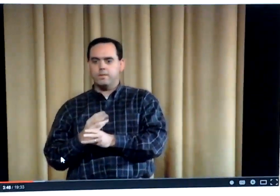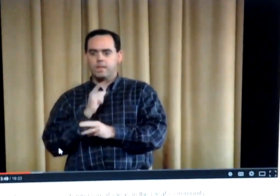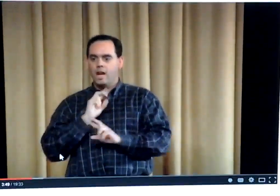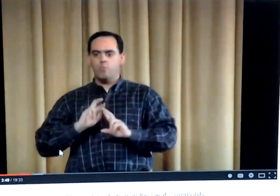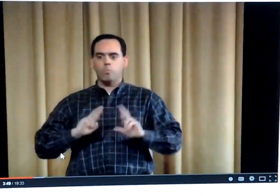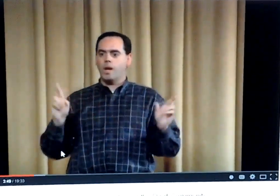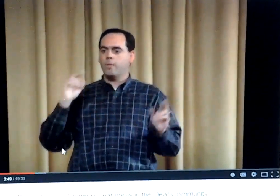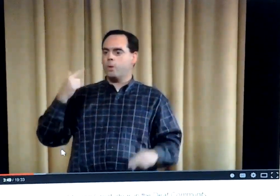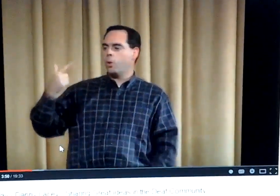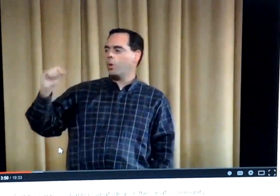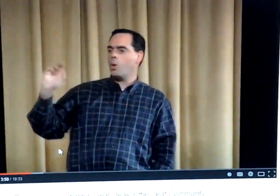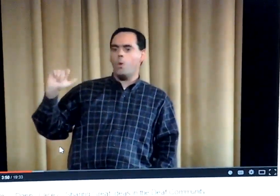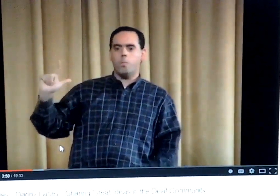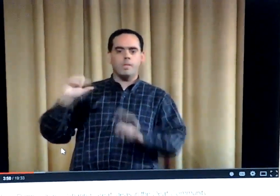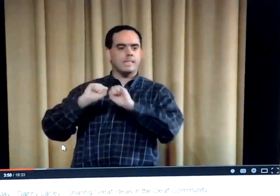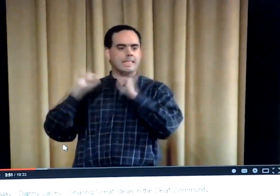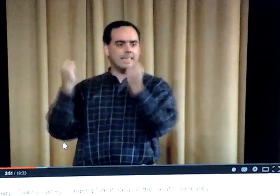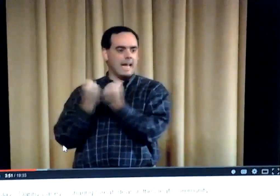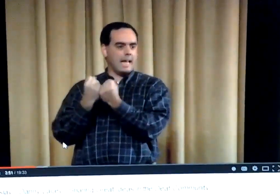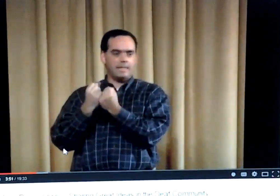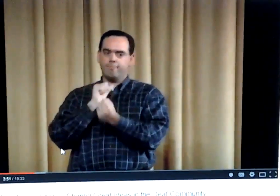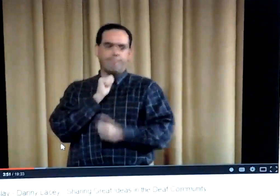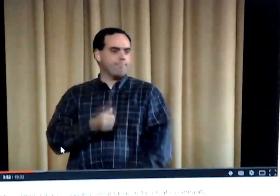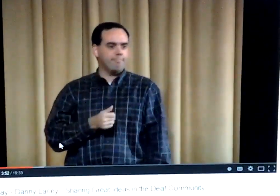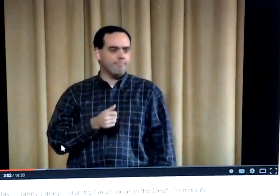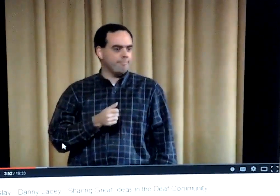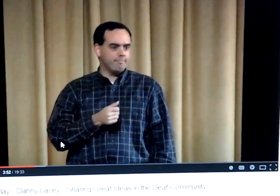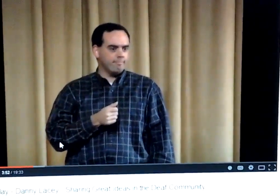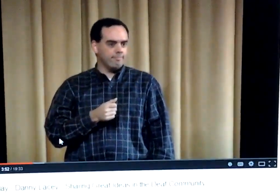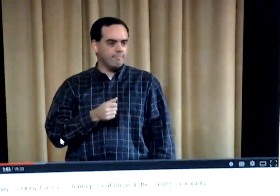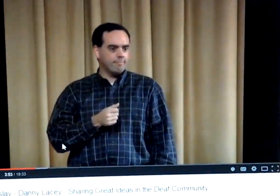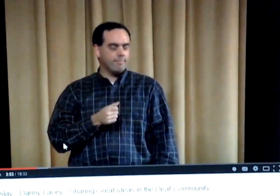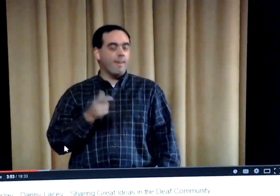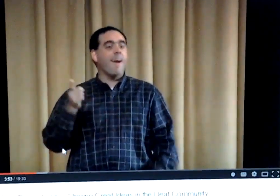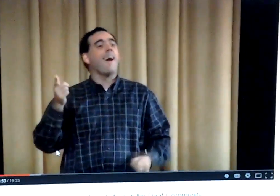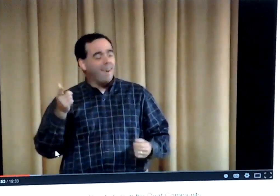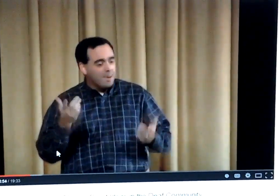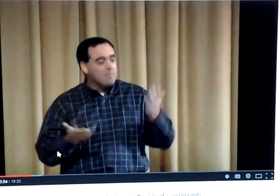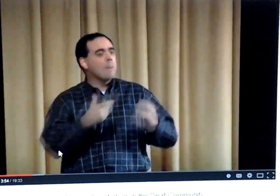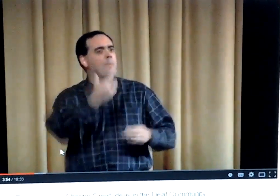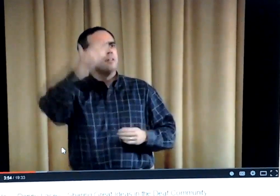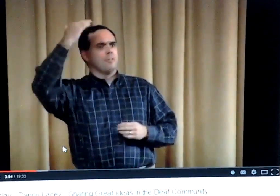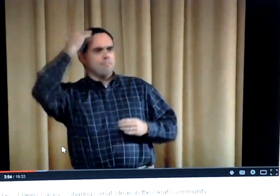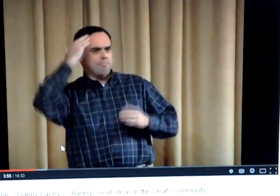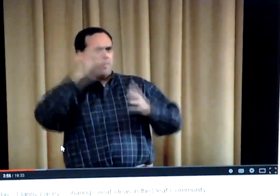So I've realized that once you graduate college, you're not ready for the world. And not ready to work with a team.